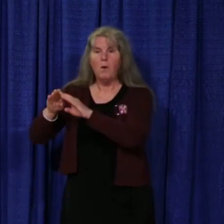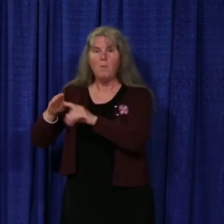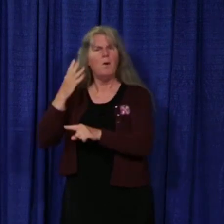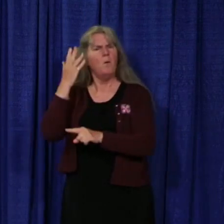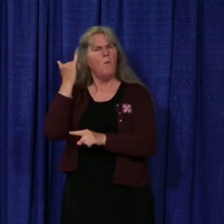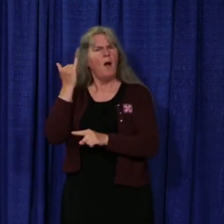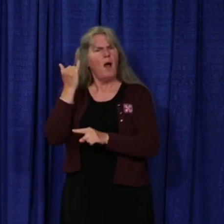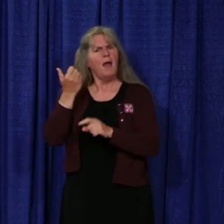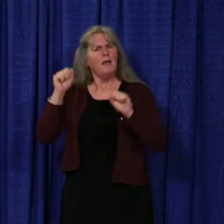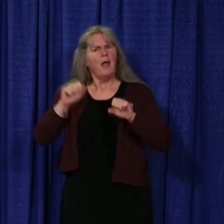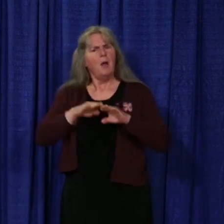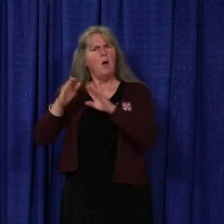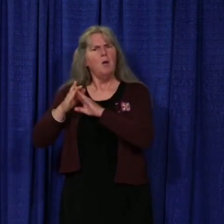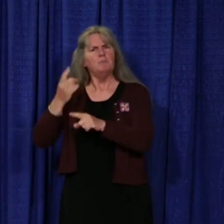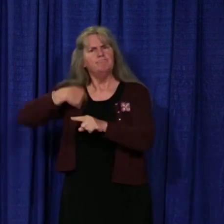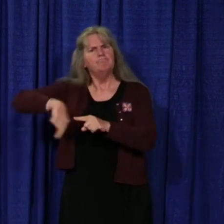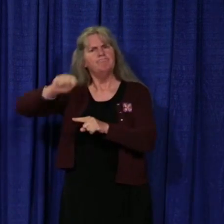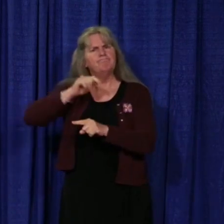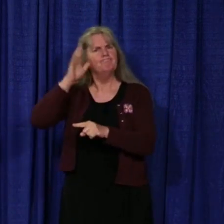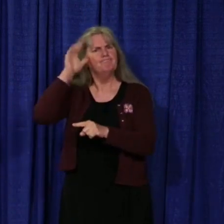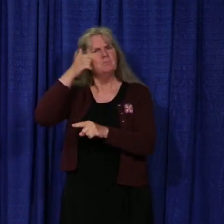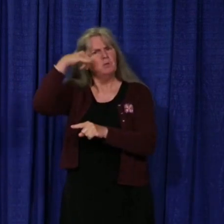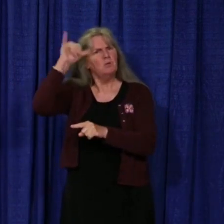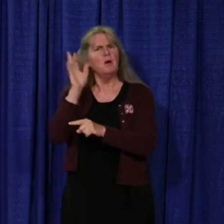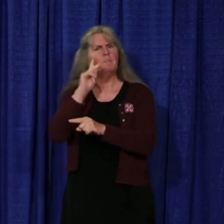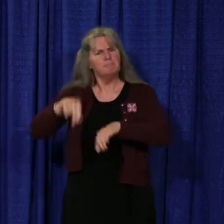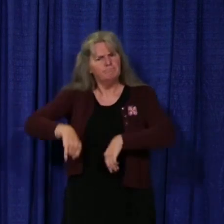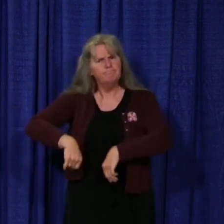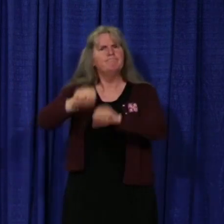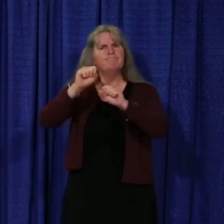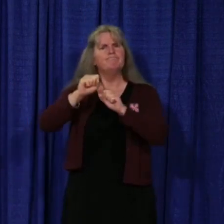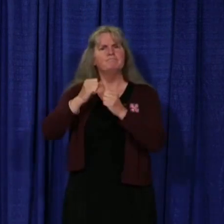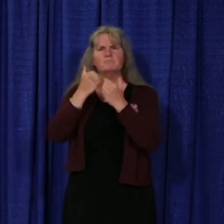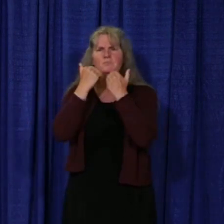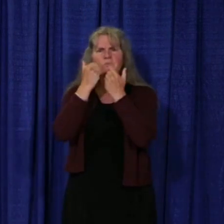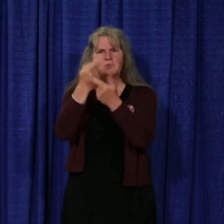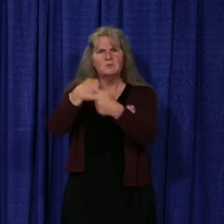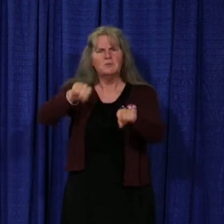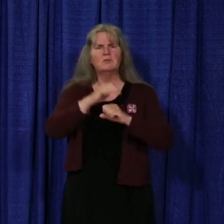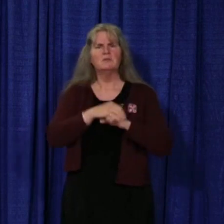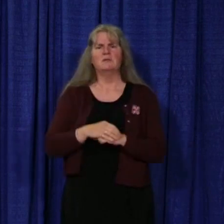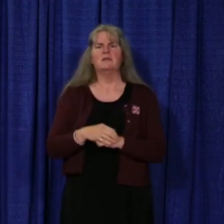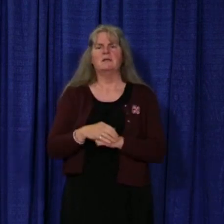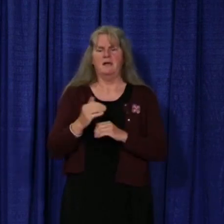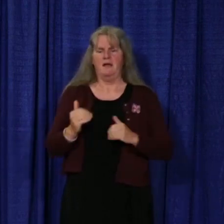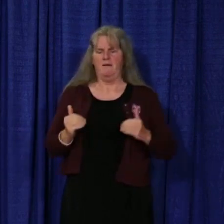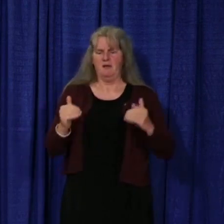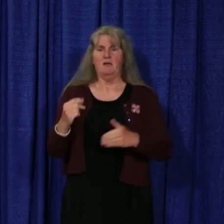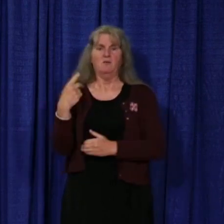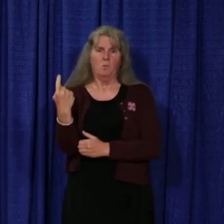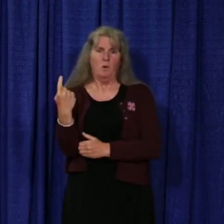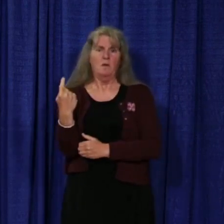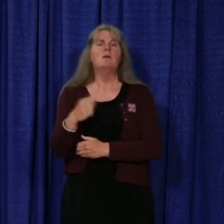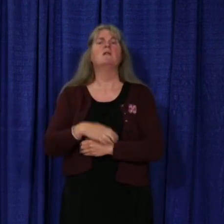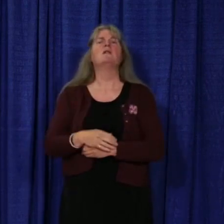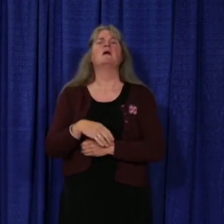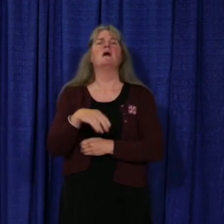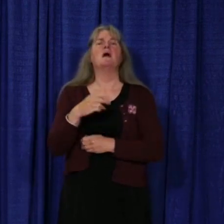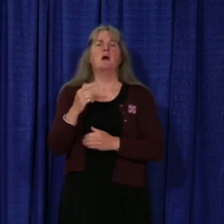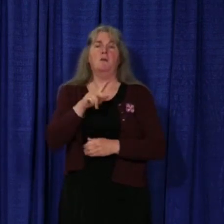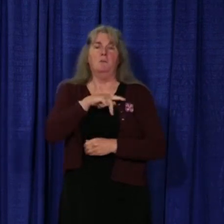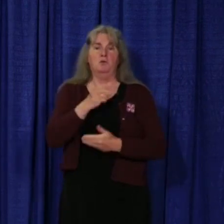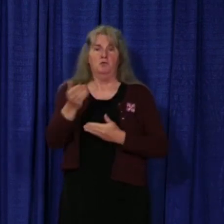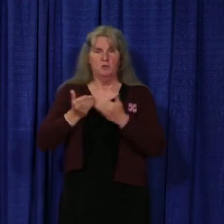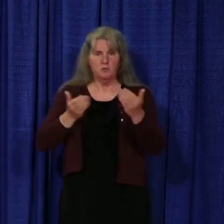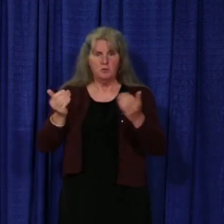because of the diligence of Yukoners. In phase one, we saw the reopening of personal services, daycares, and